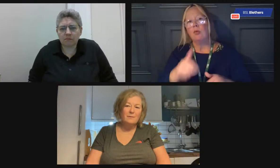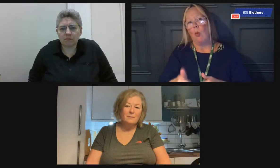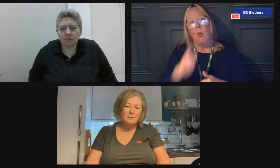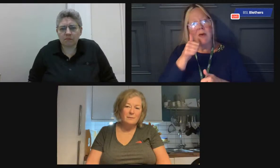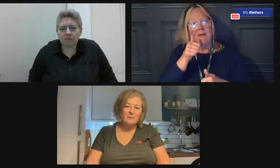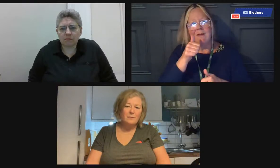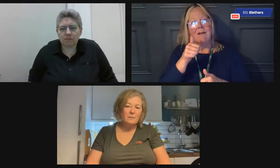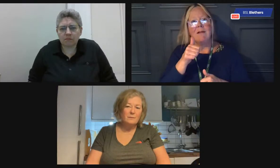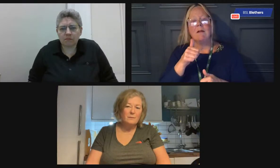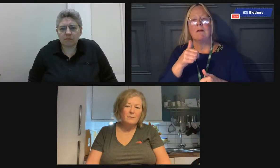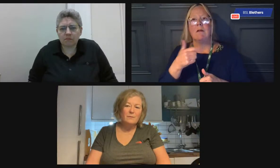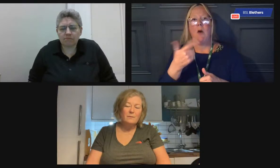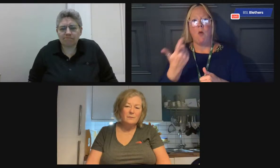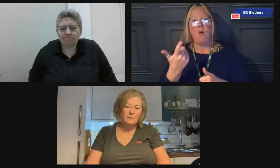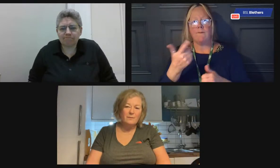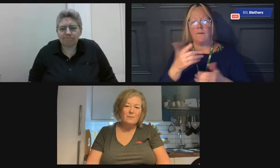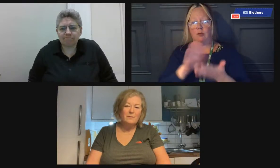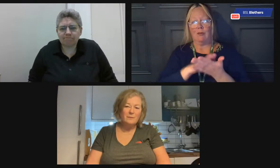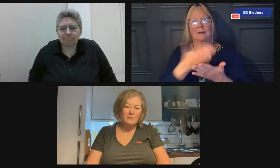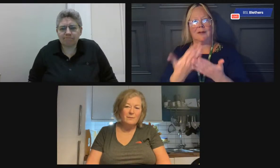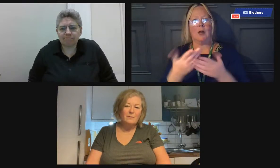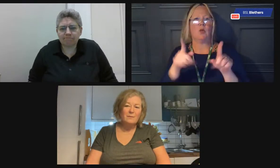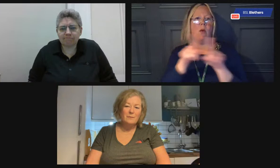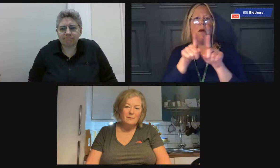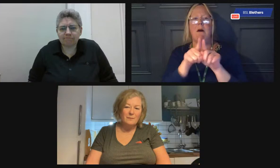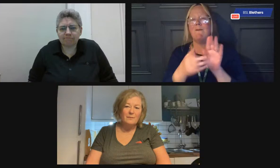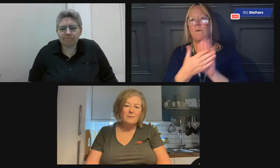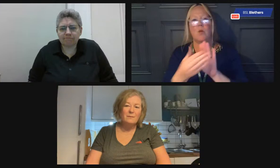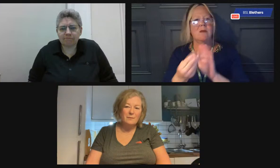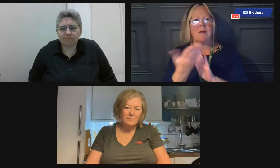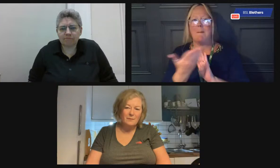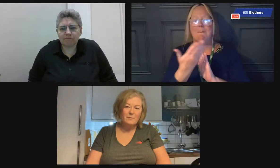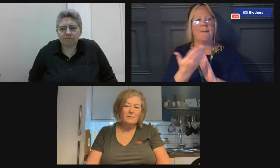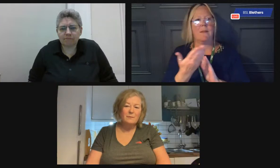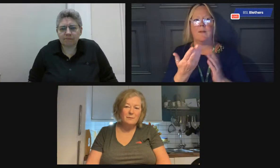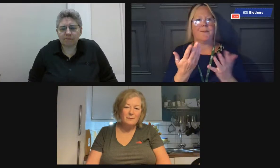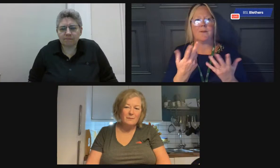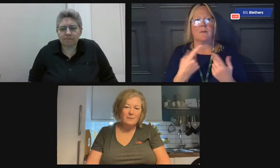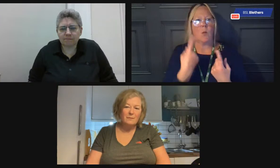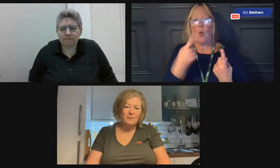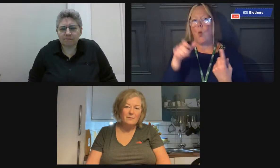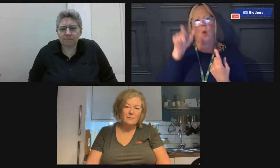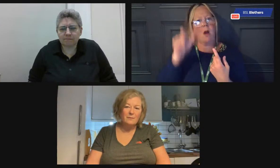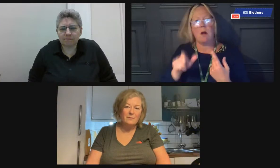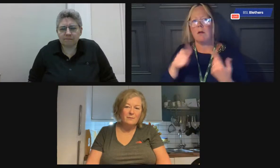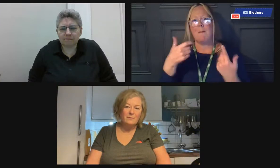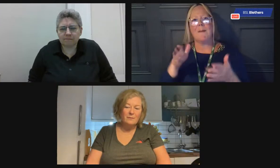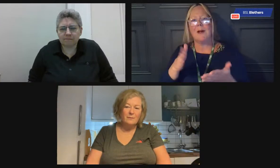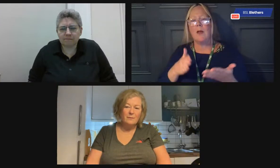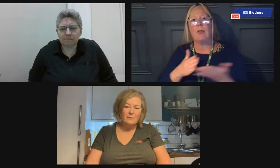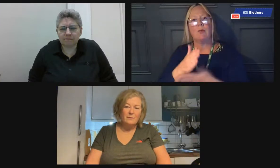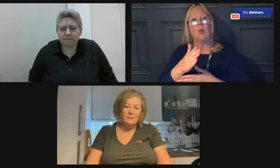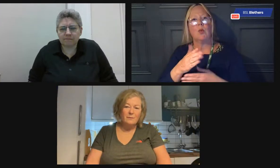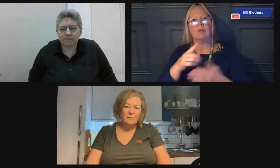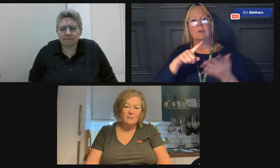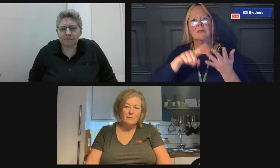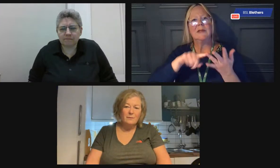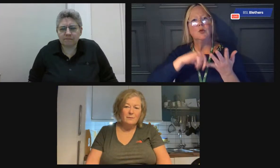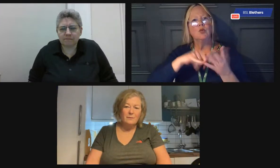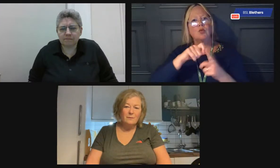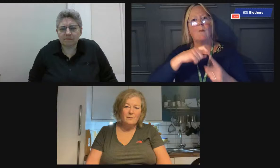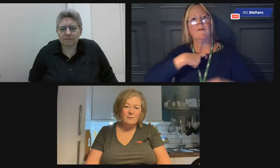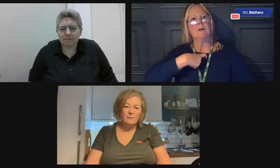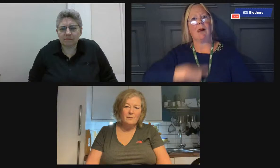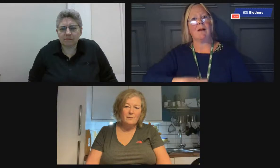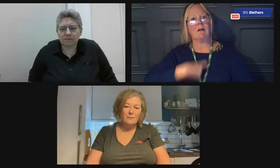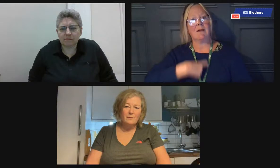domain. They're not aware of translation issues pertaining to cancer.